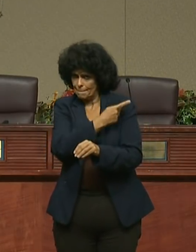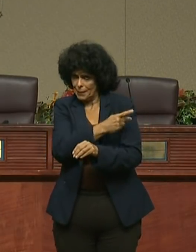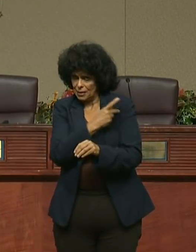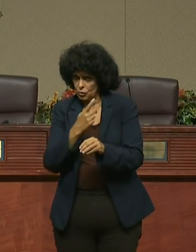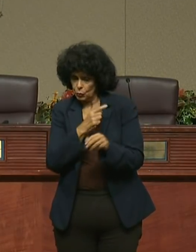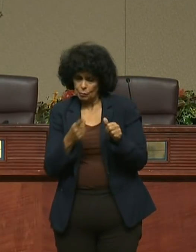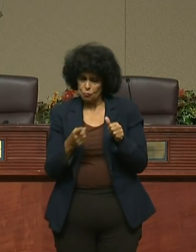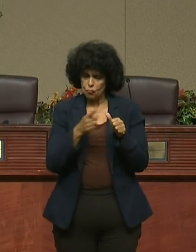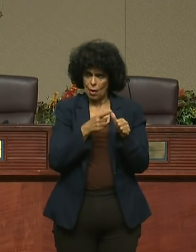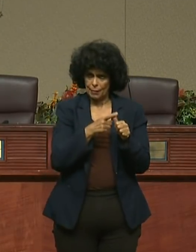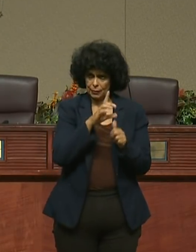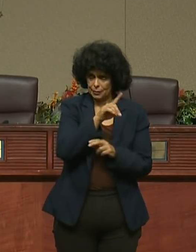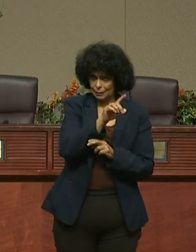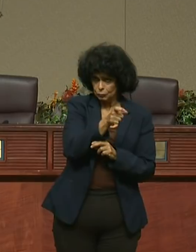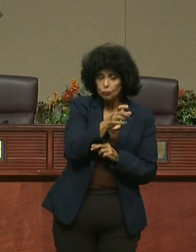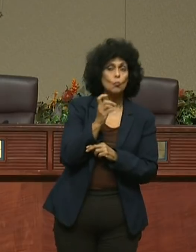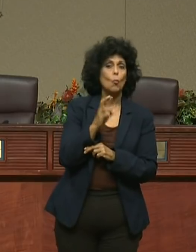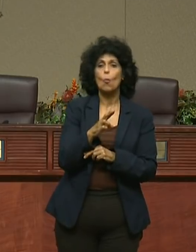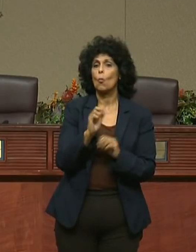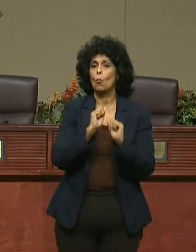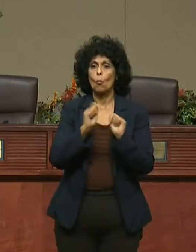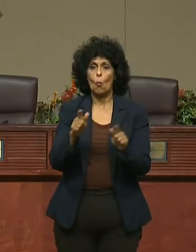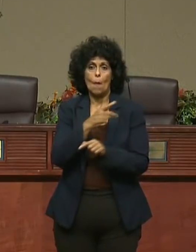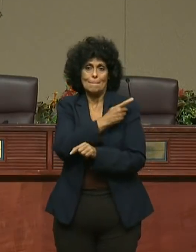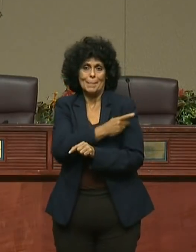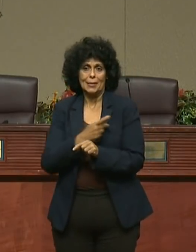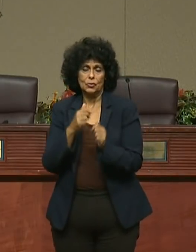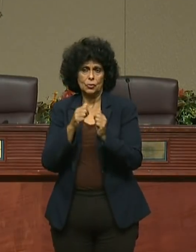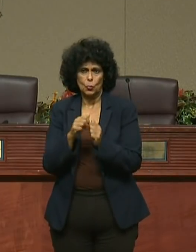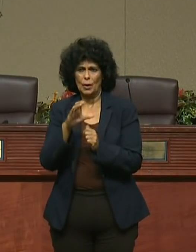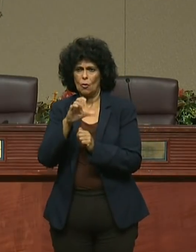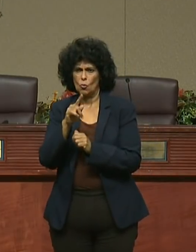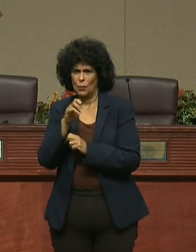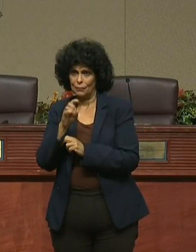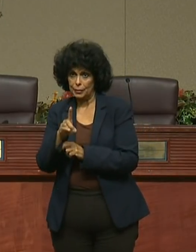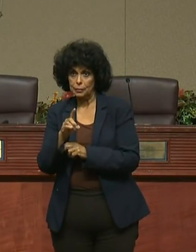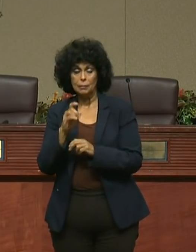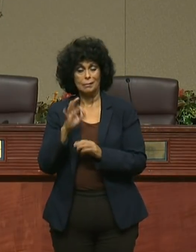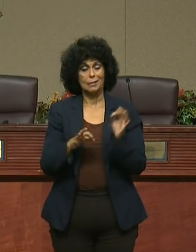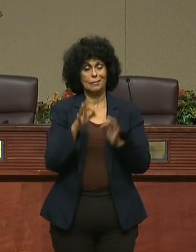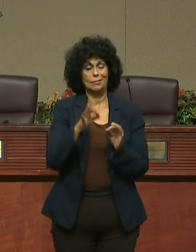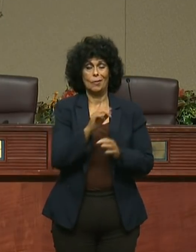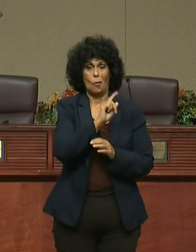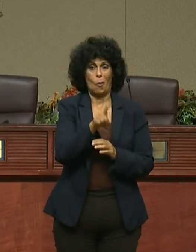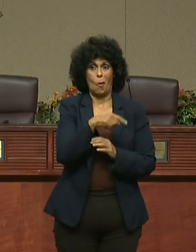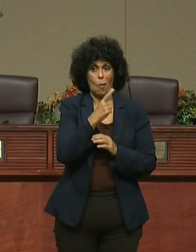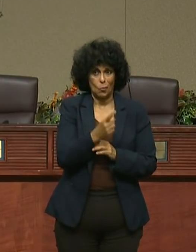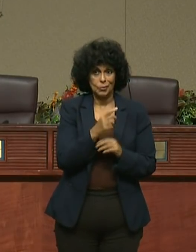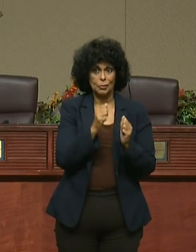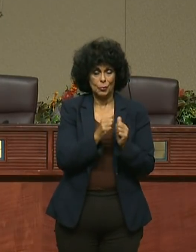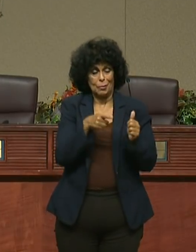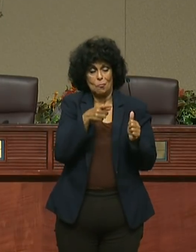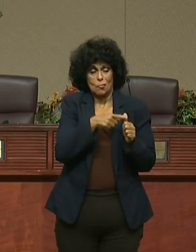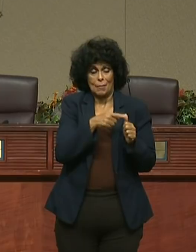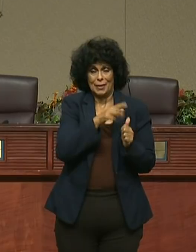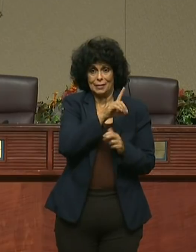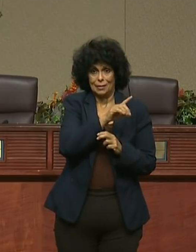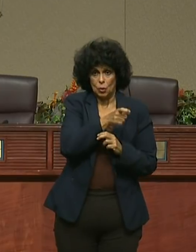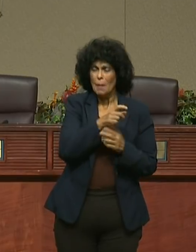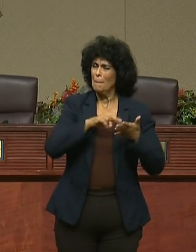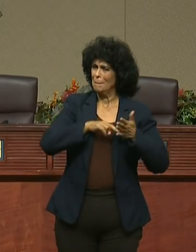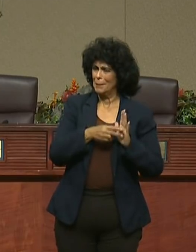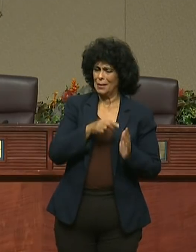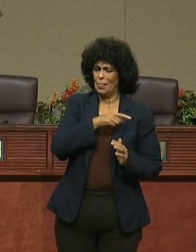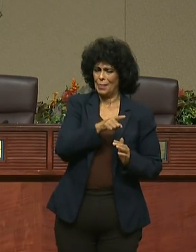diagnosis or all patients in the hospitals with COVID? If it's only patients with primary diagnosis, does it mean patients